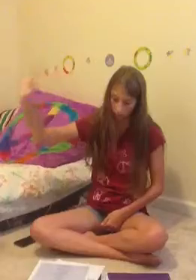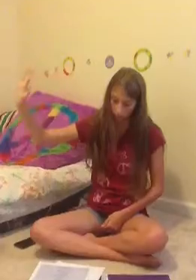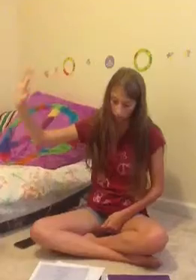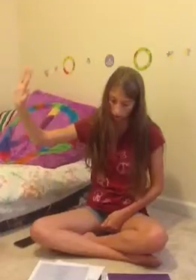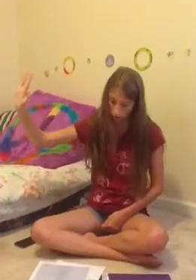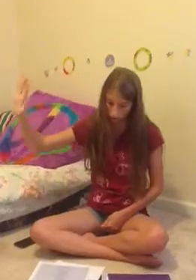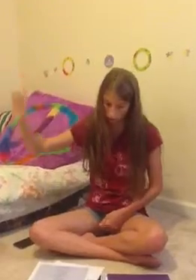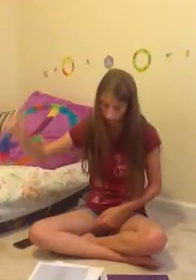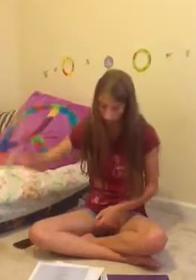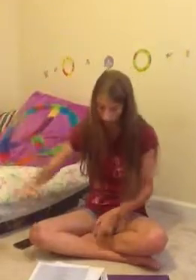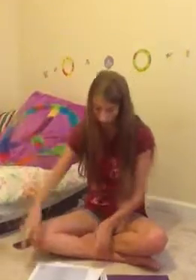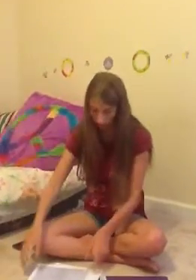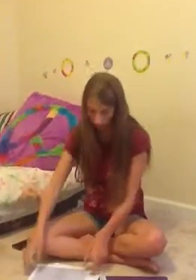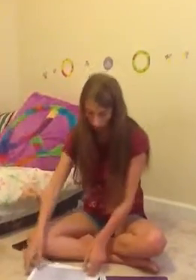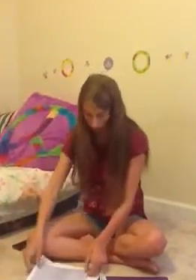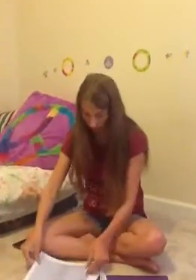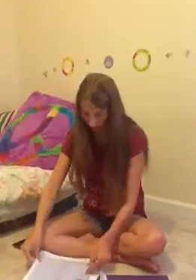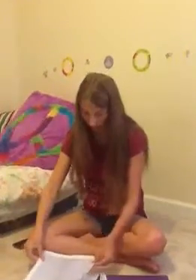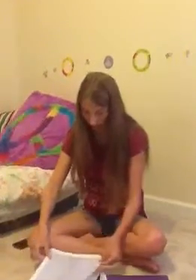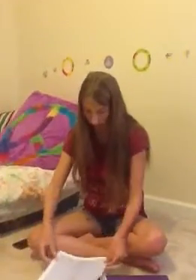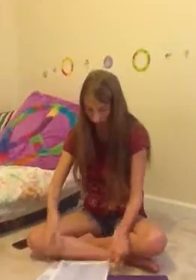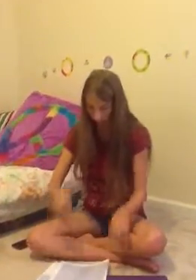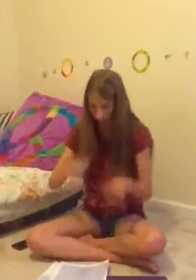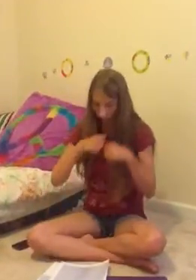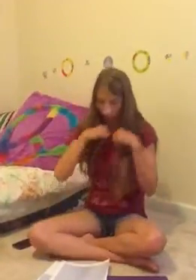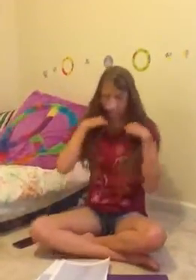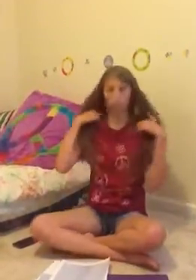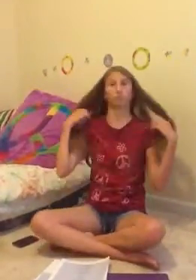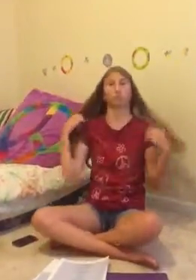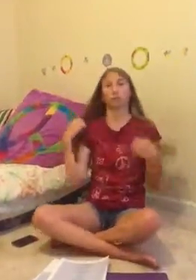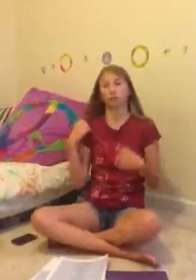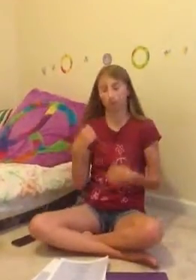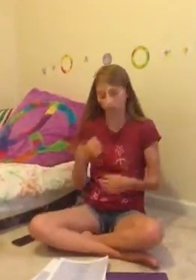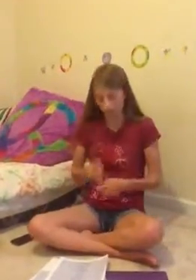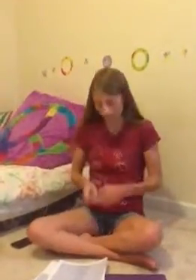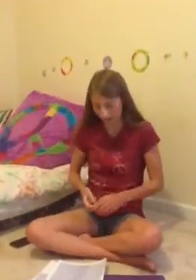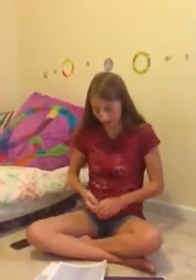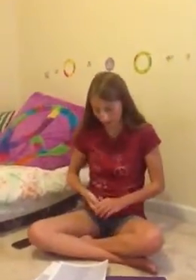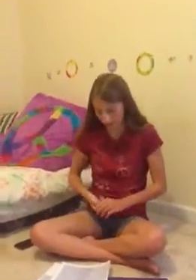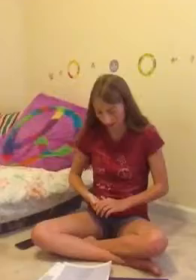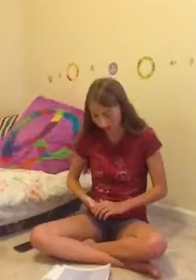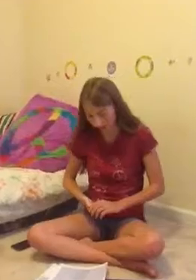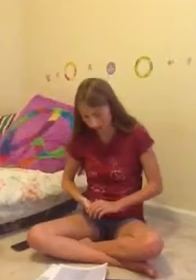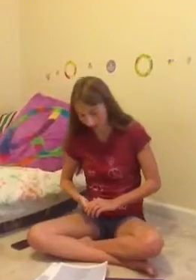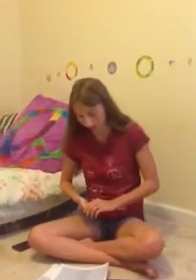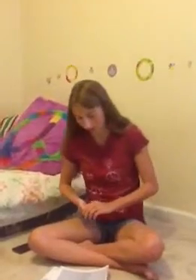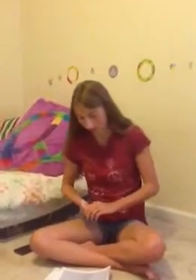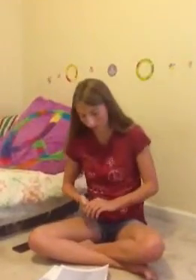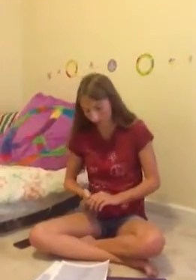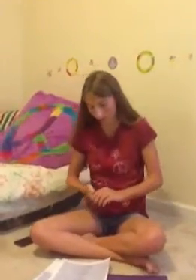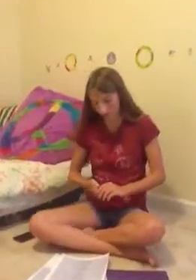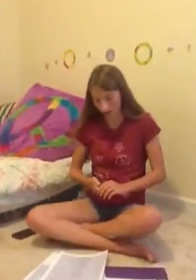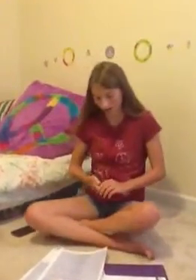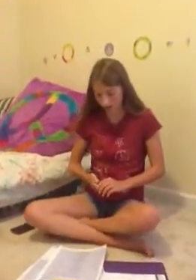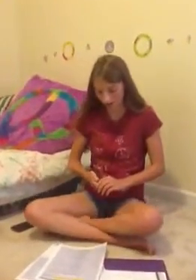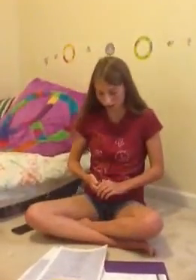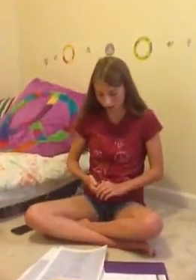And then, second verse. Yes. The second verse